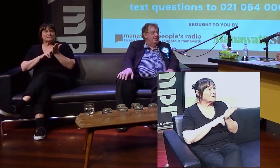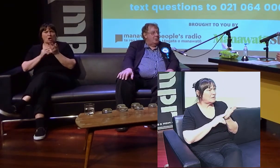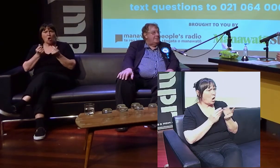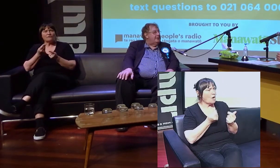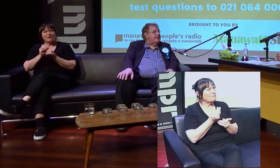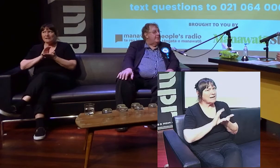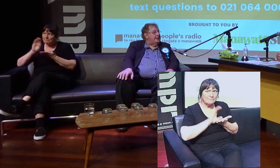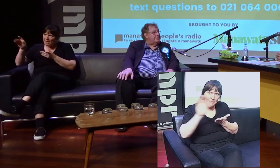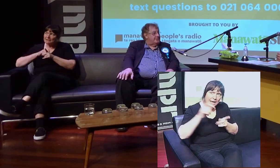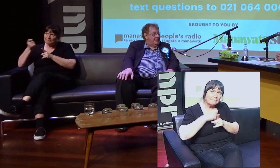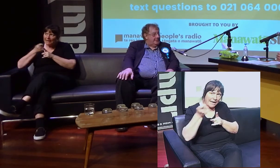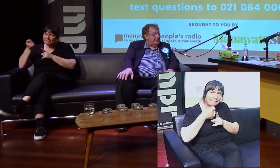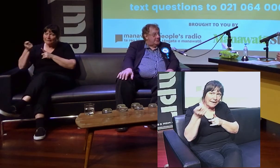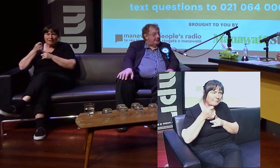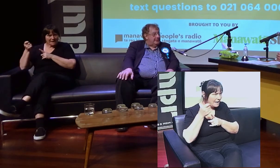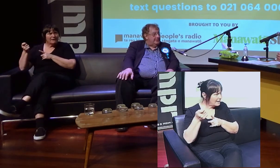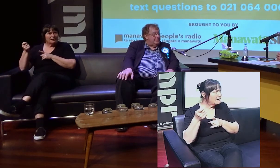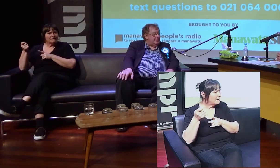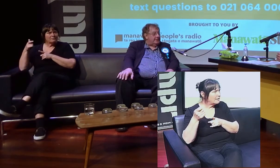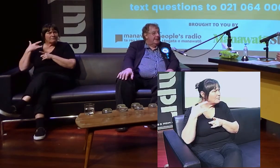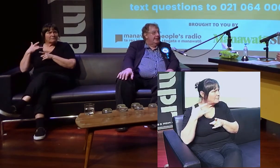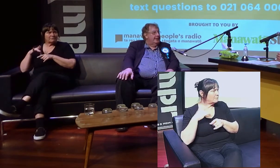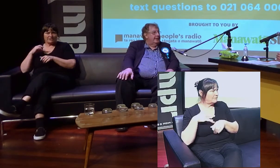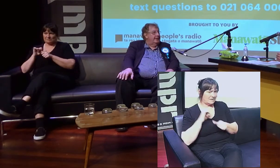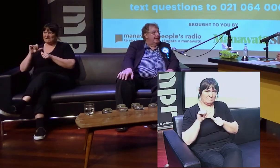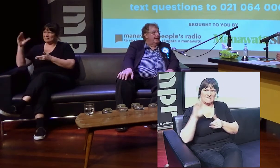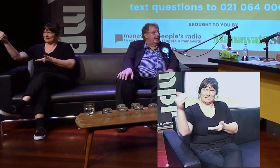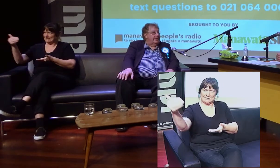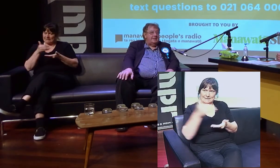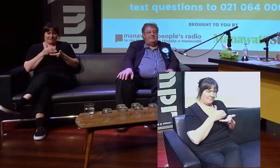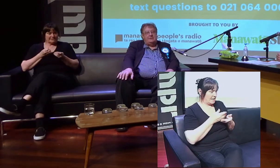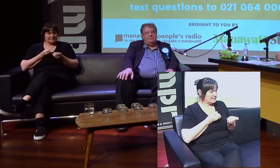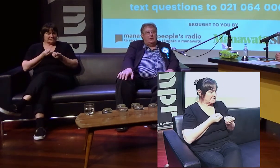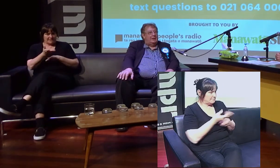year. We believe that money is far better spent in New Zealand. Do we not get anything from the UN?